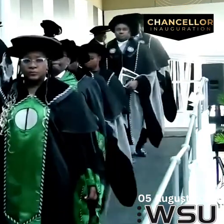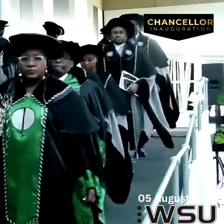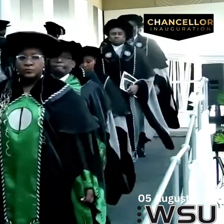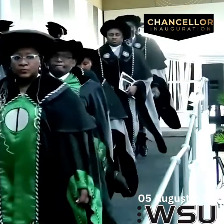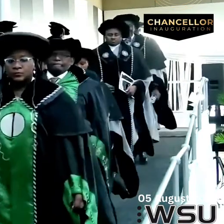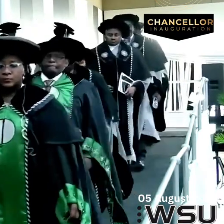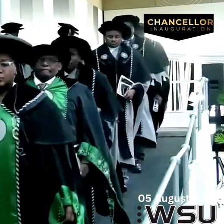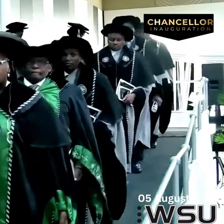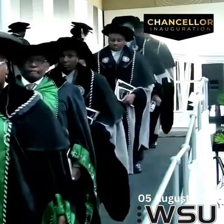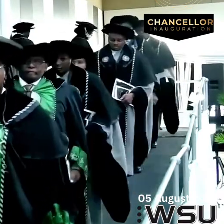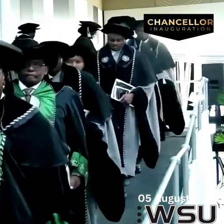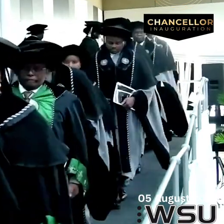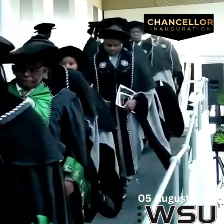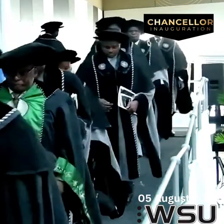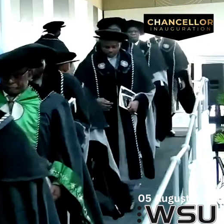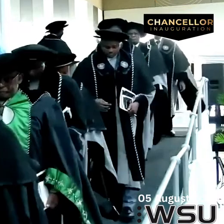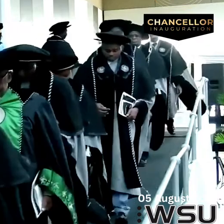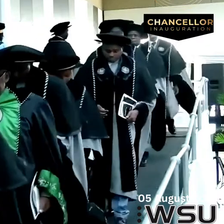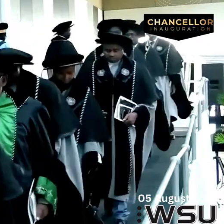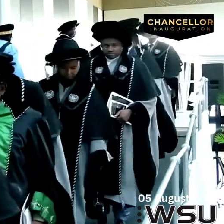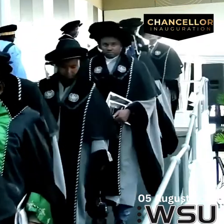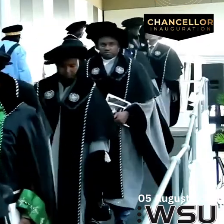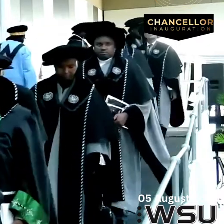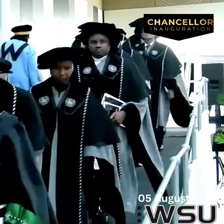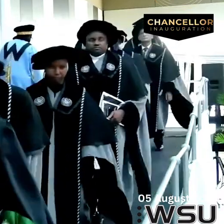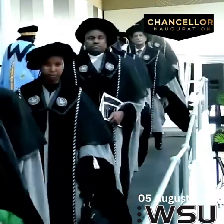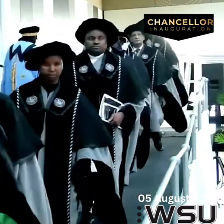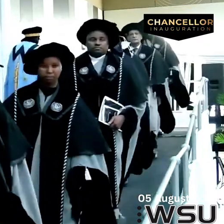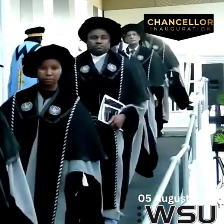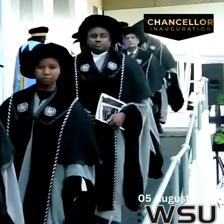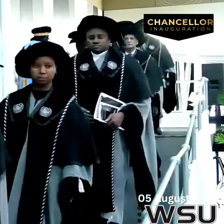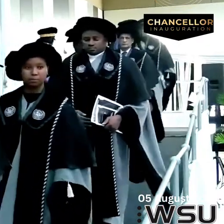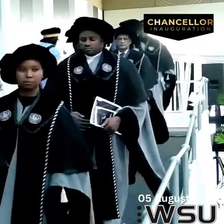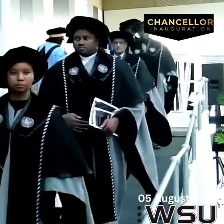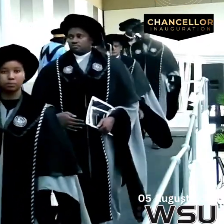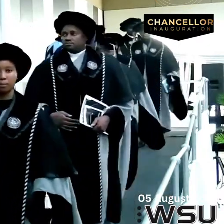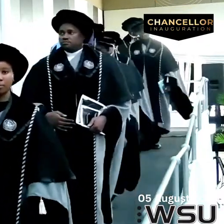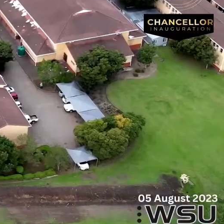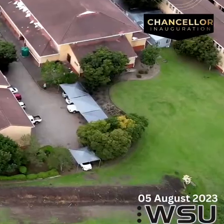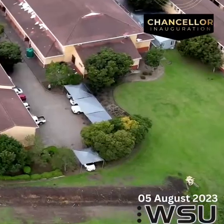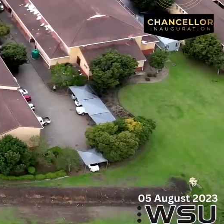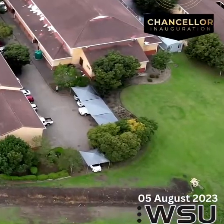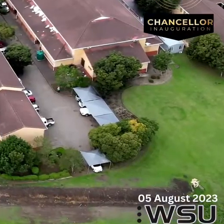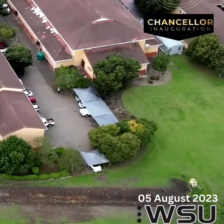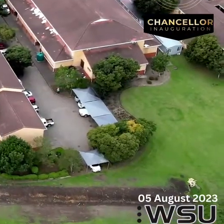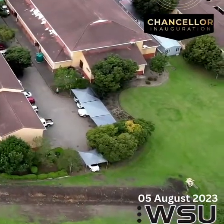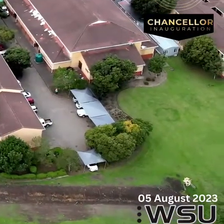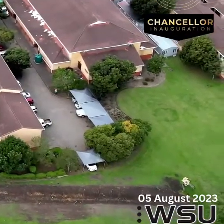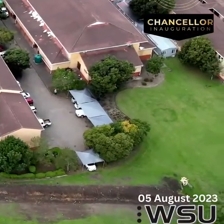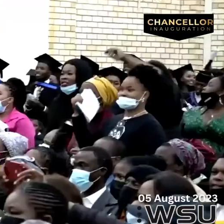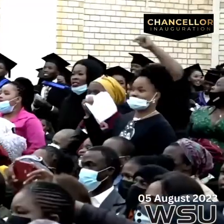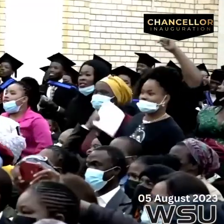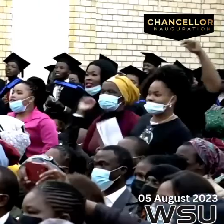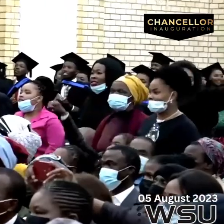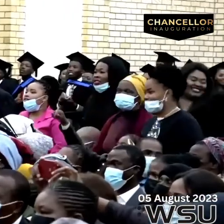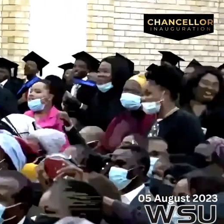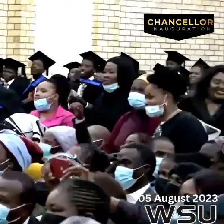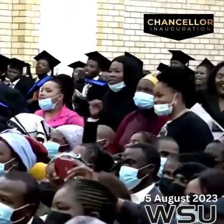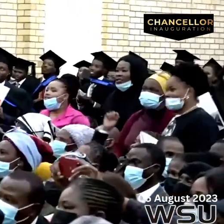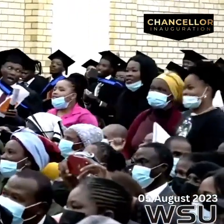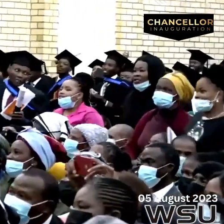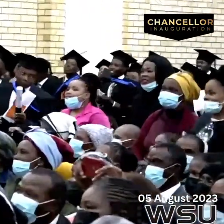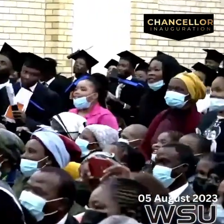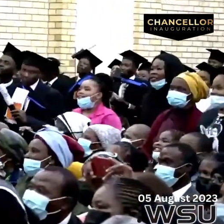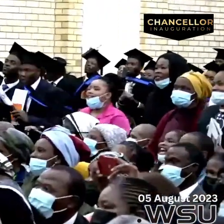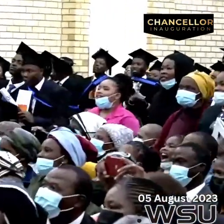led by Professor Rushila Nolundi Songa, and a host of illustrious industry leaders who sit in the University Council